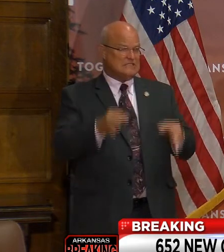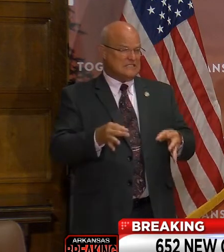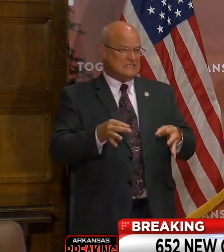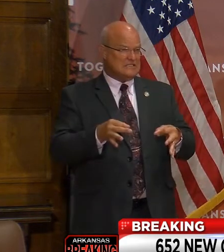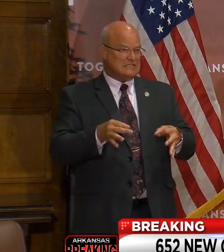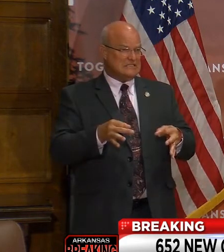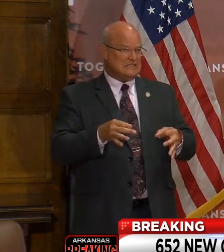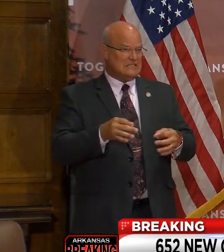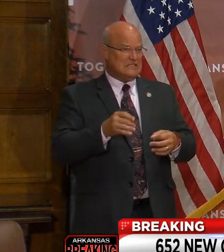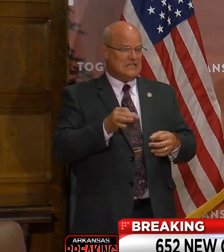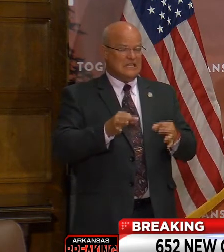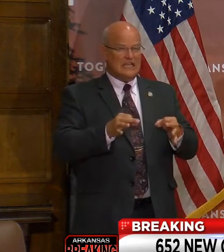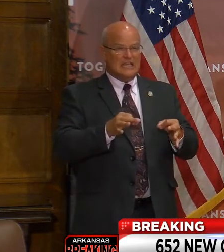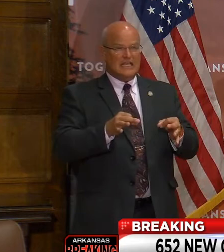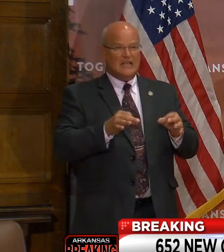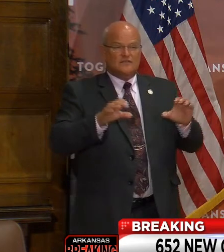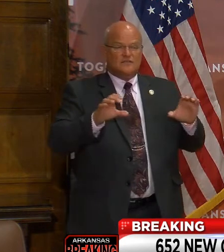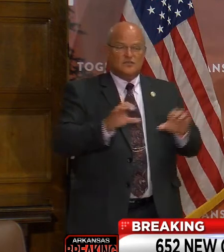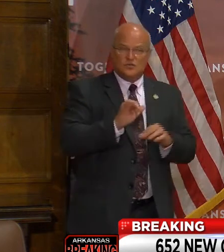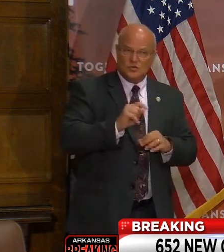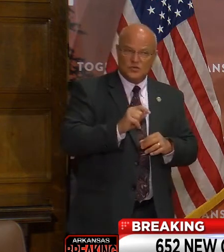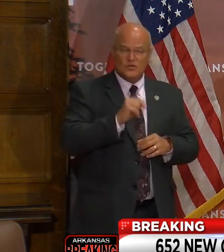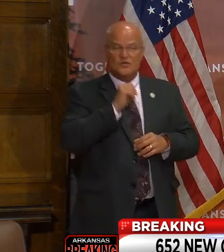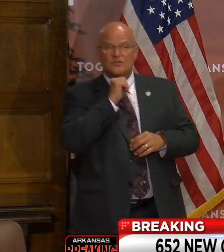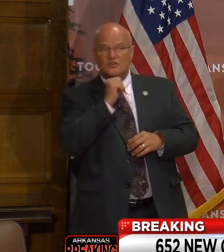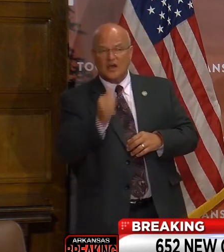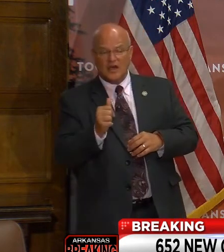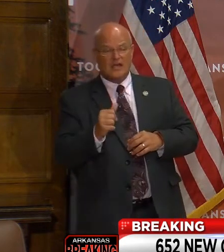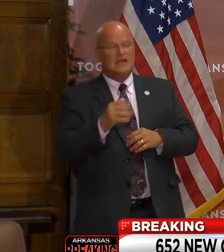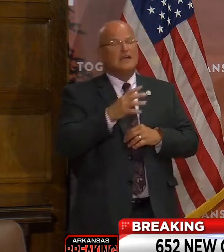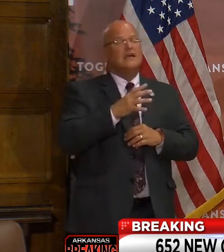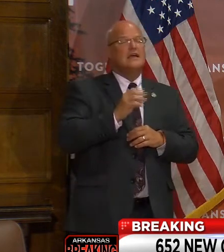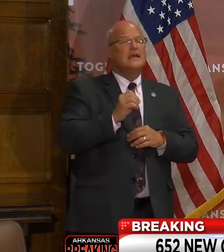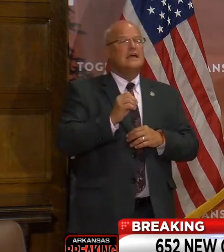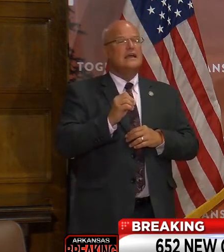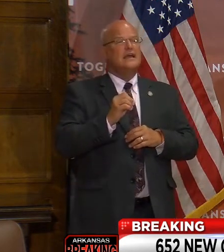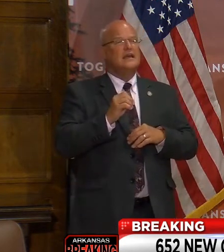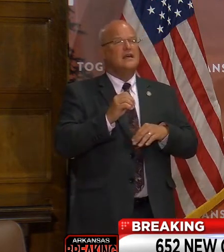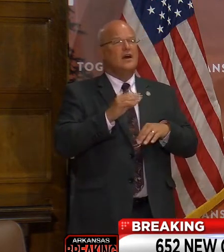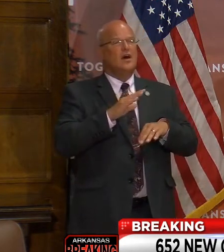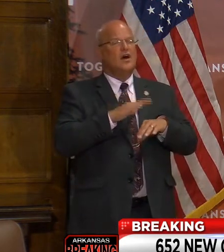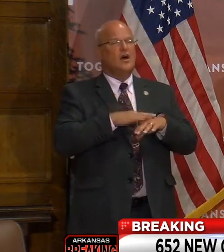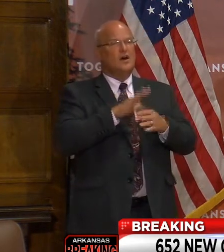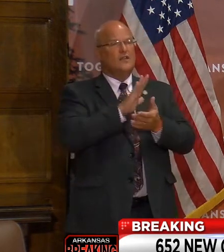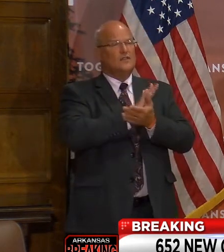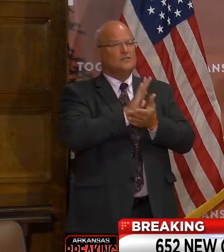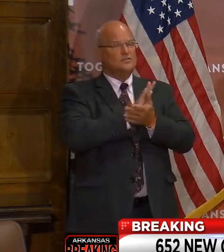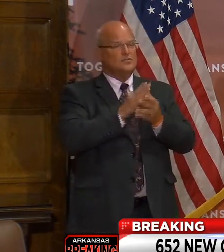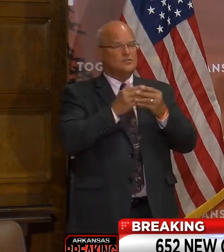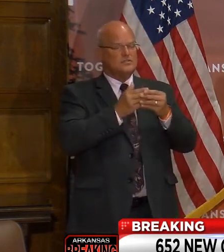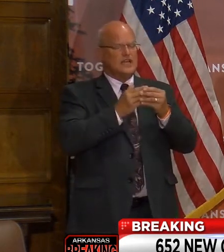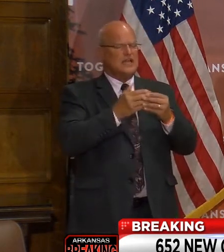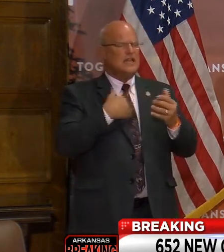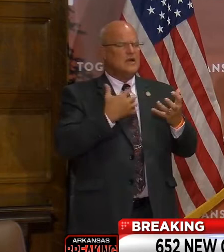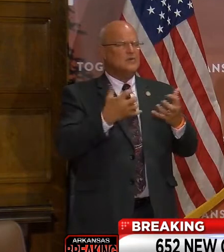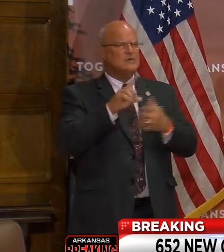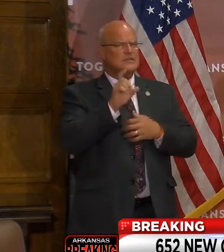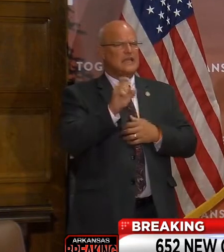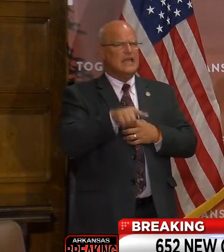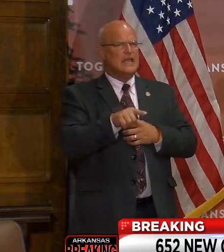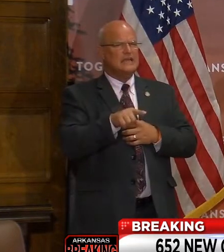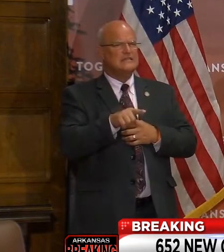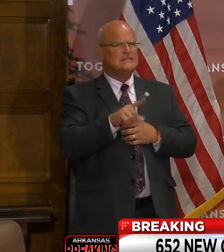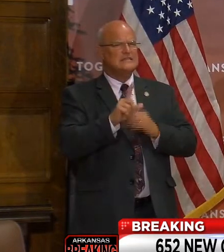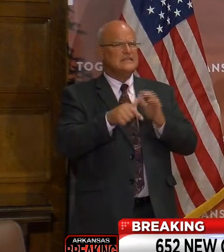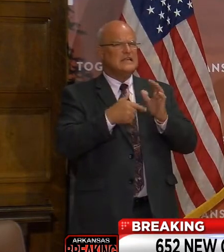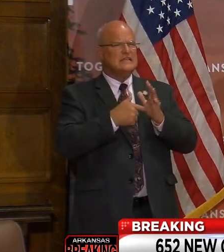this, whether or not to do it? And on that school's guide, wanted to ask, is